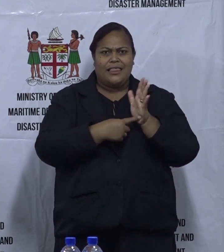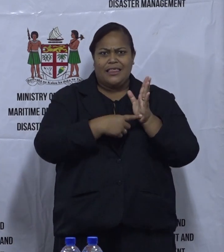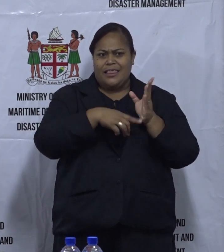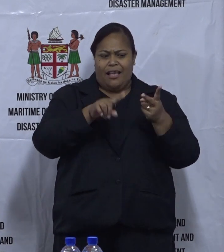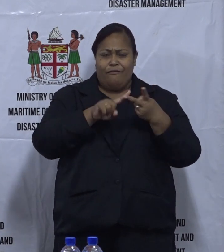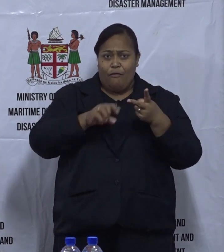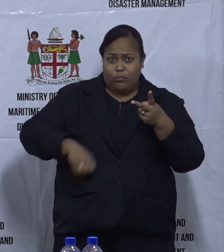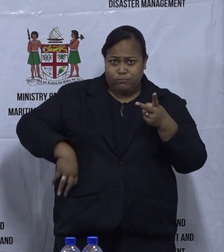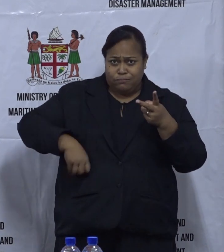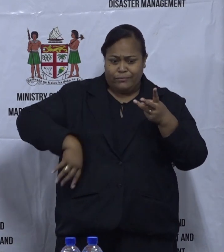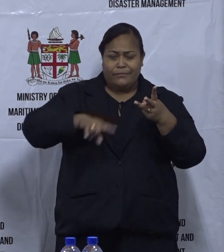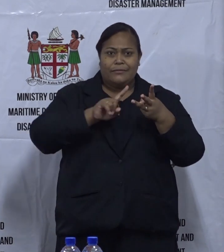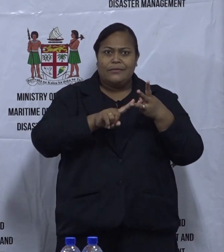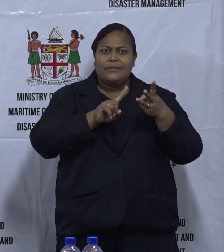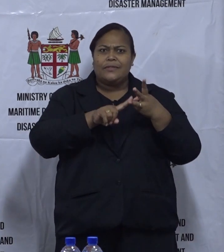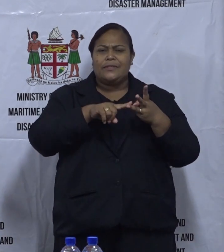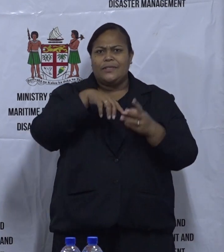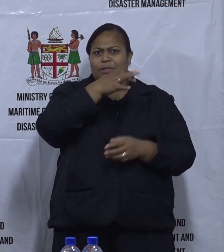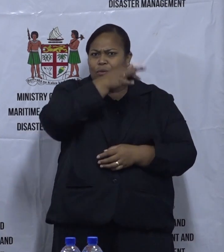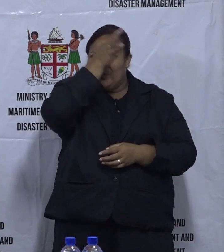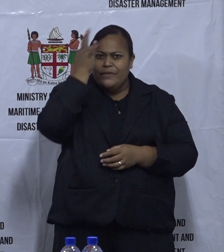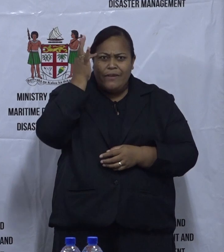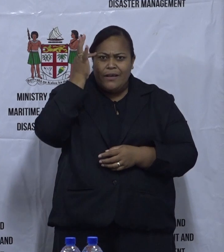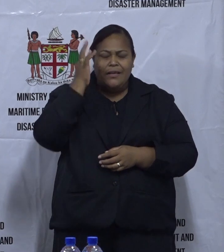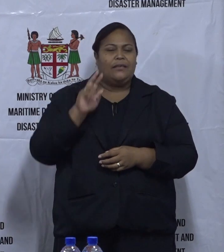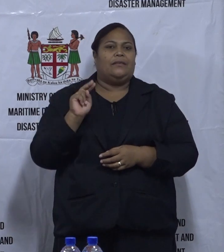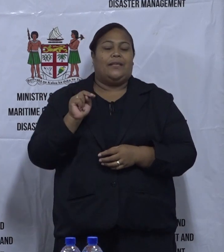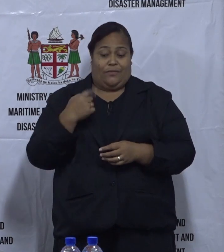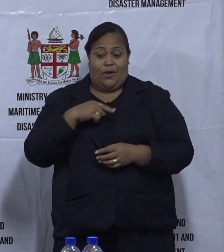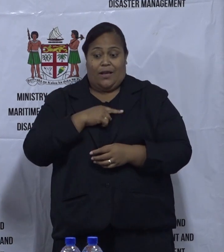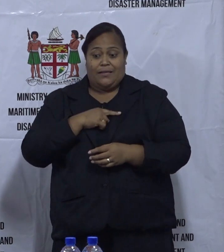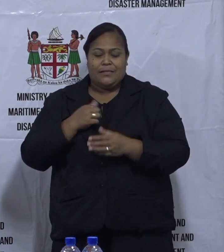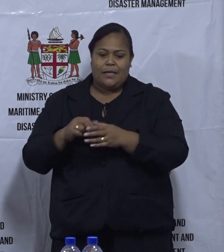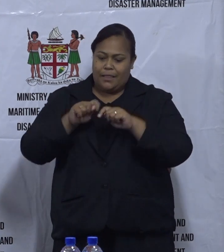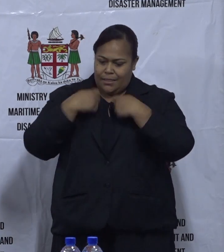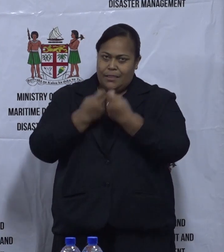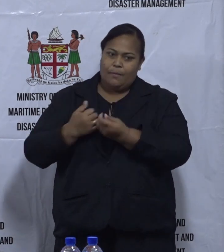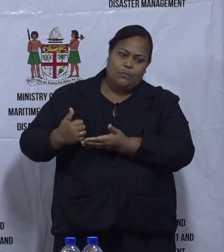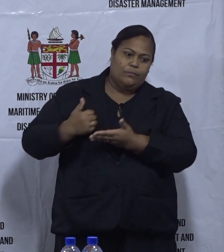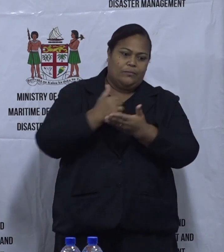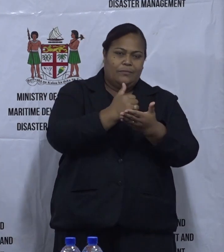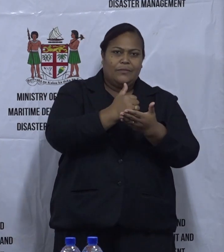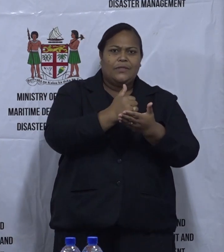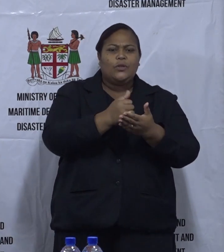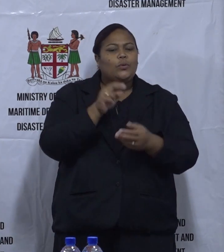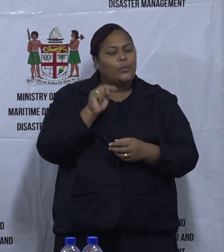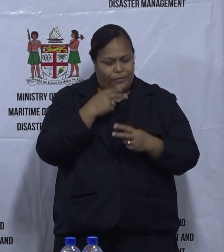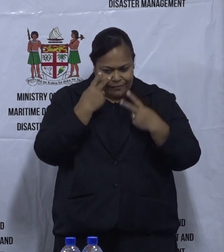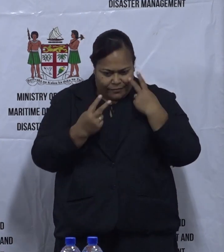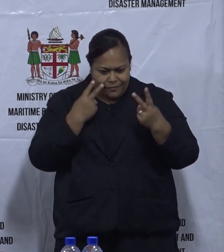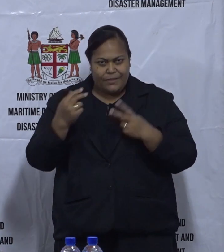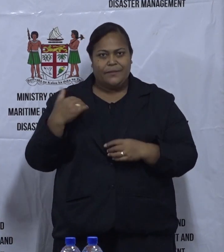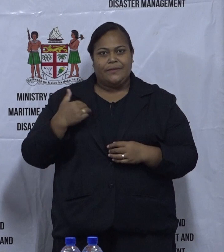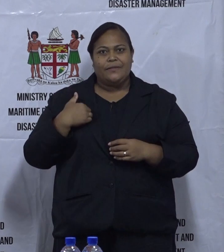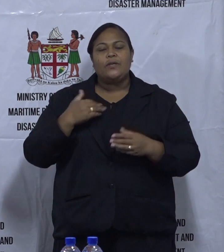LTDD, the Ministry, with the assistance of our teams on the ground, intend to visit affected